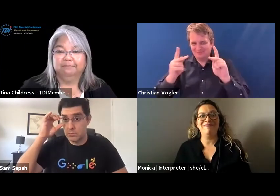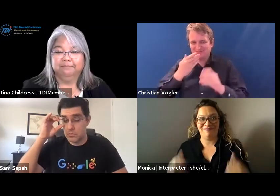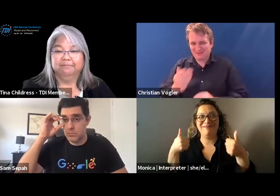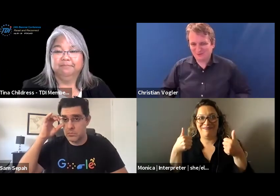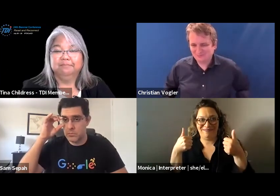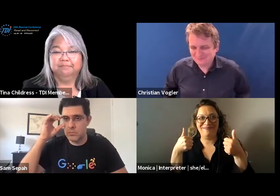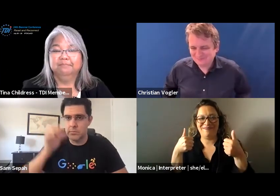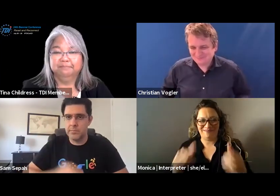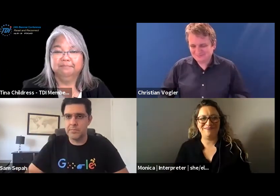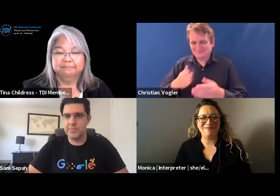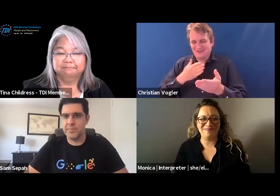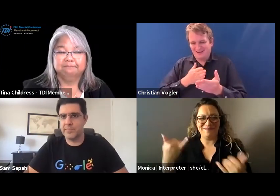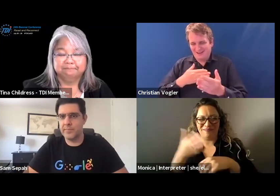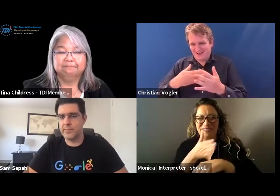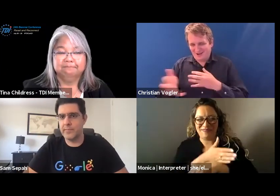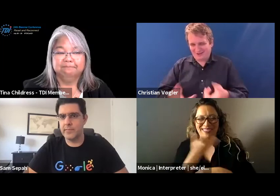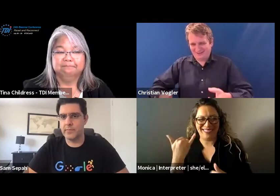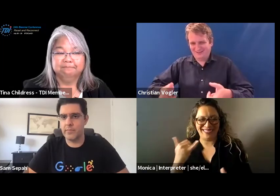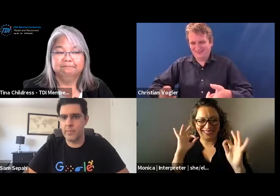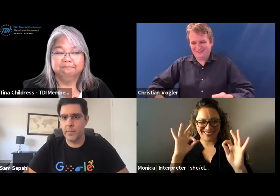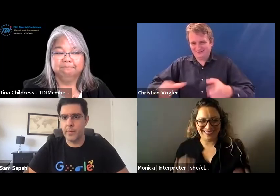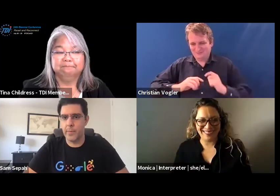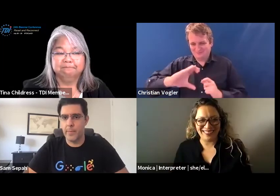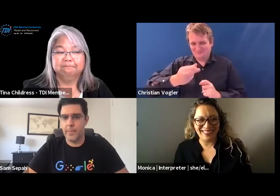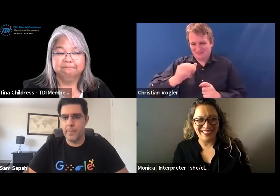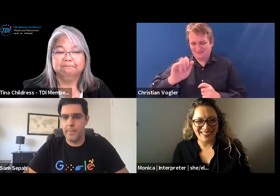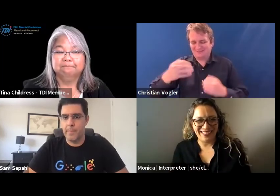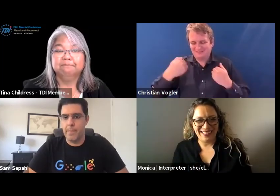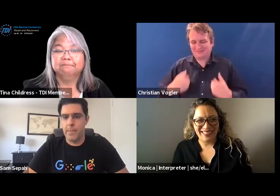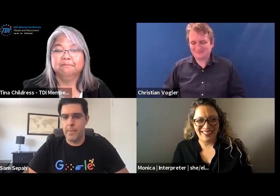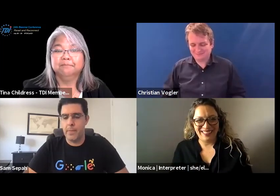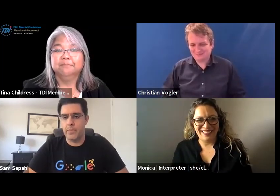Yeah, I'm saying it's better now. Perfect. Thank you. All right.